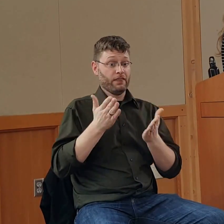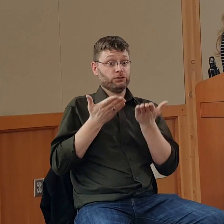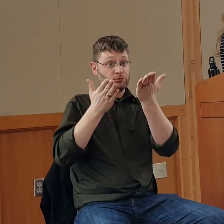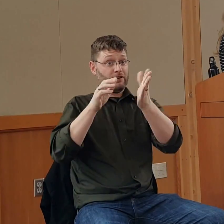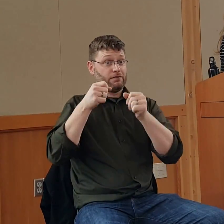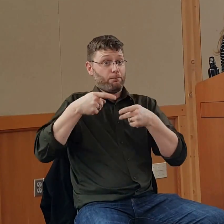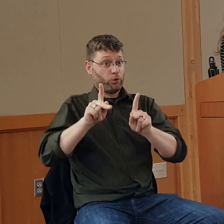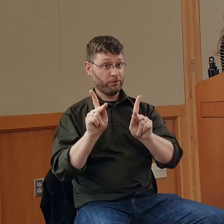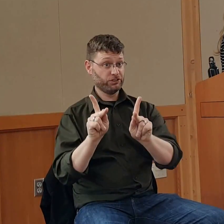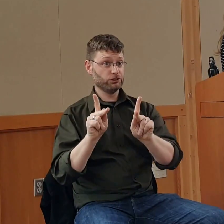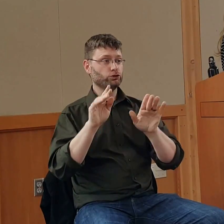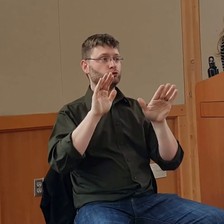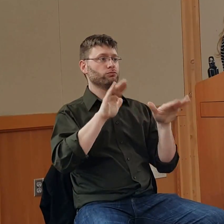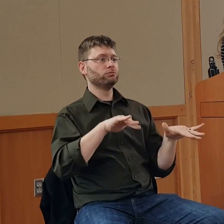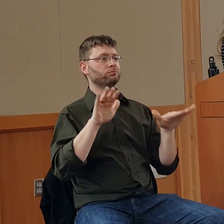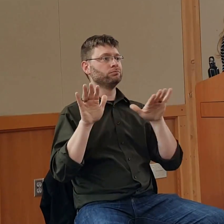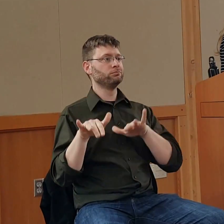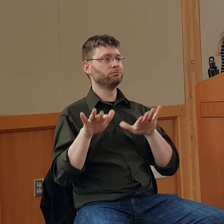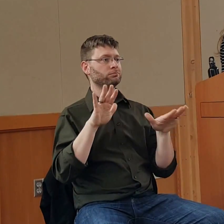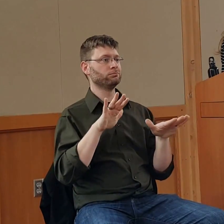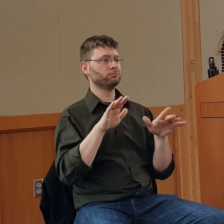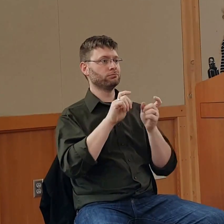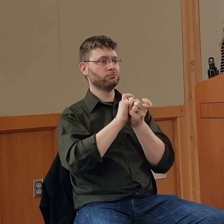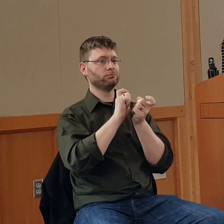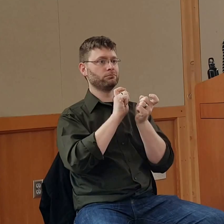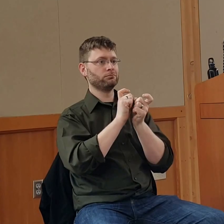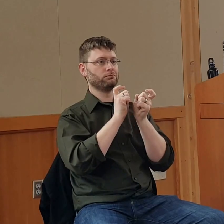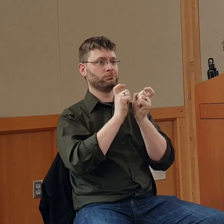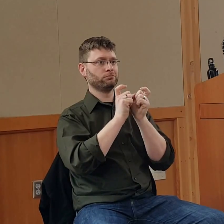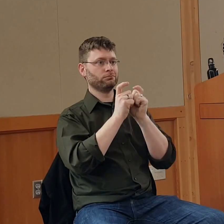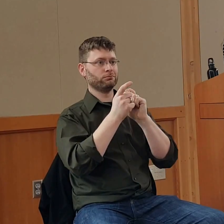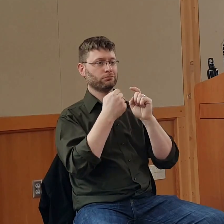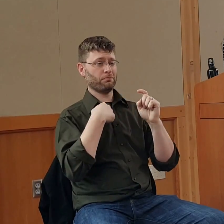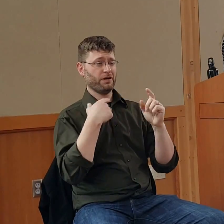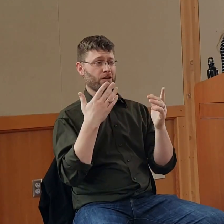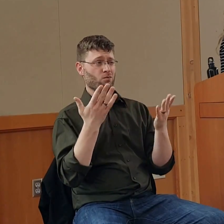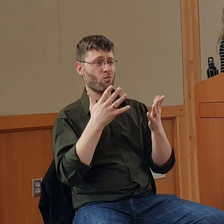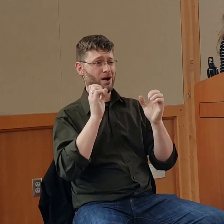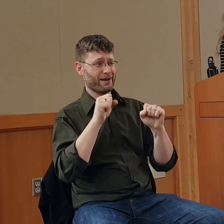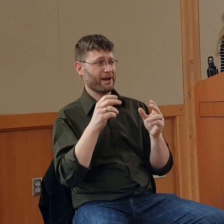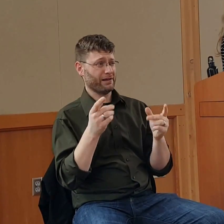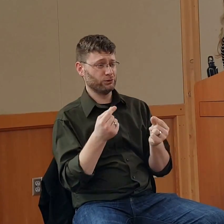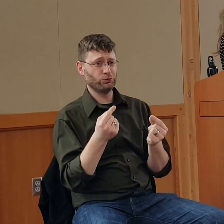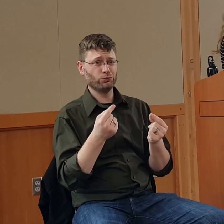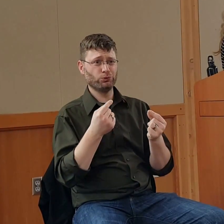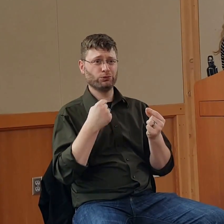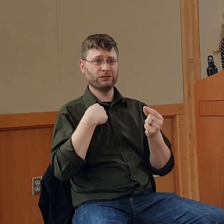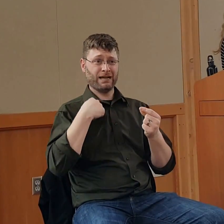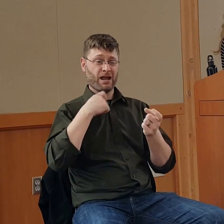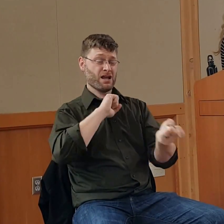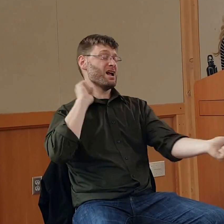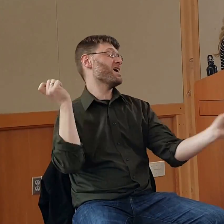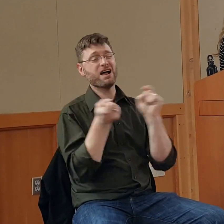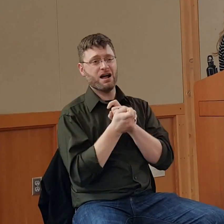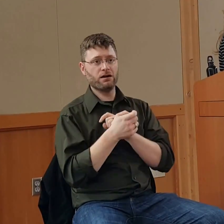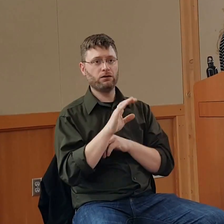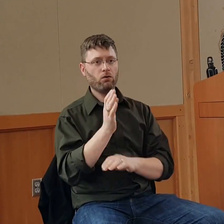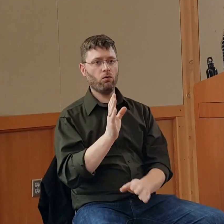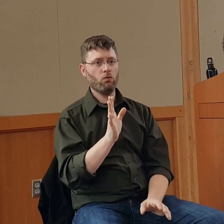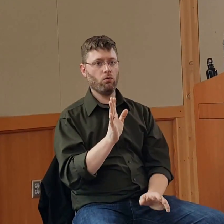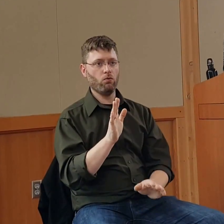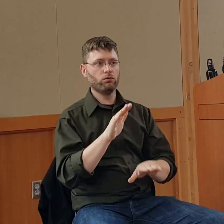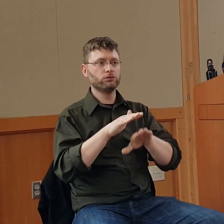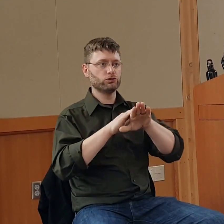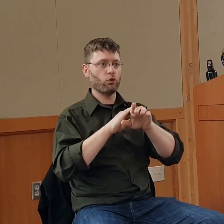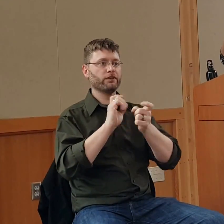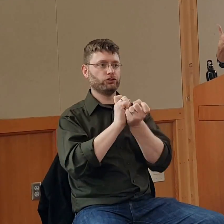to just relax and say, what can I really do? Like, how honest can I be with myself here? I really can do a lot more. And then what happens